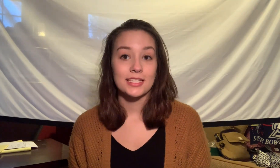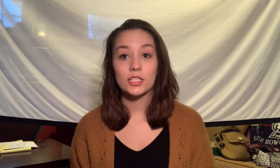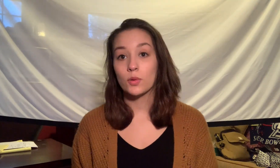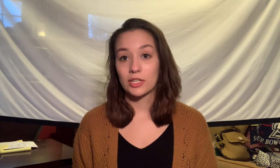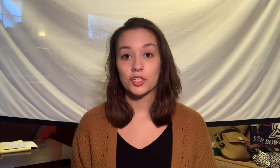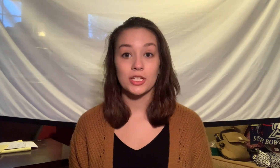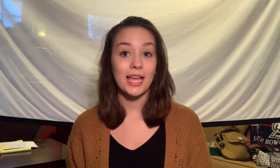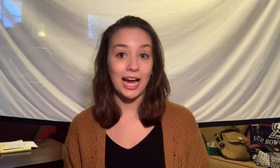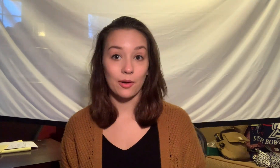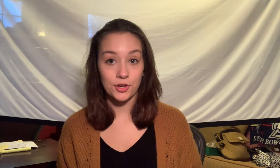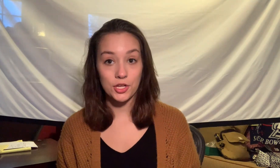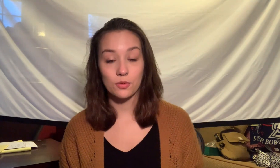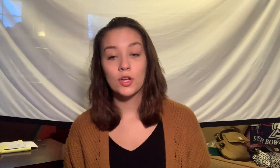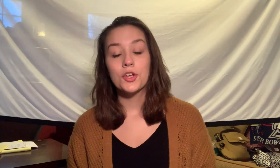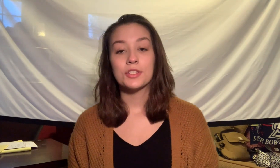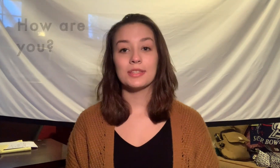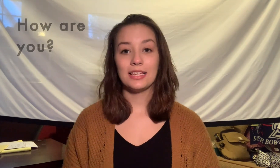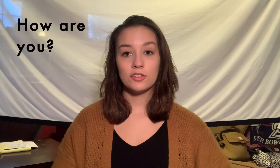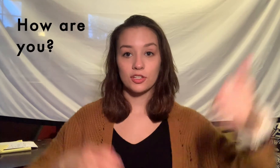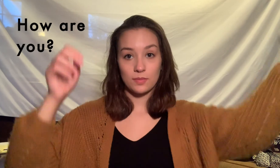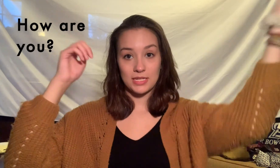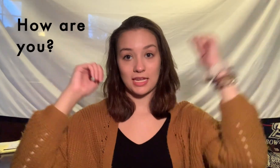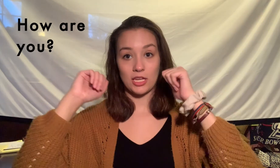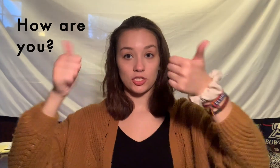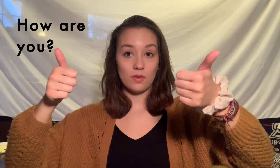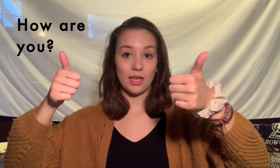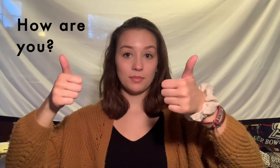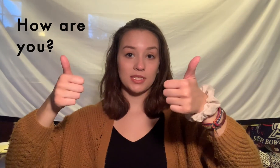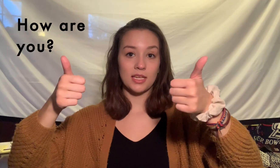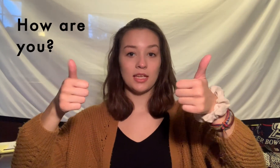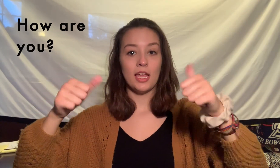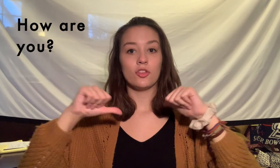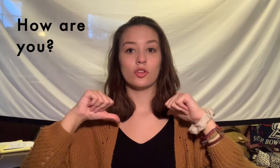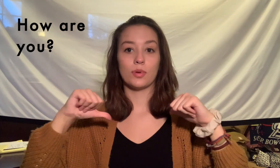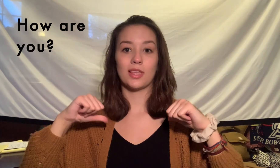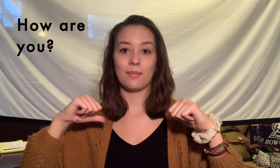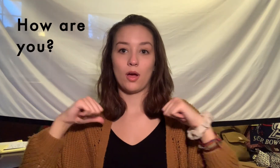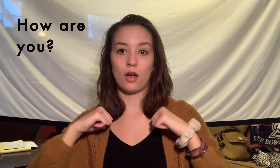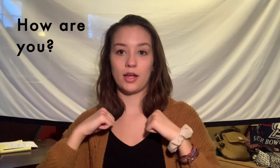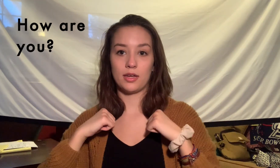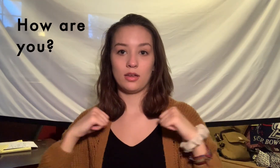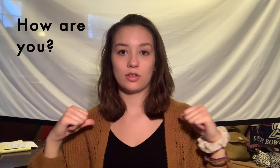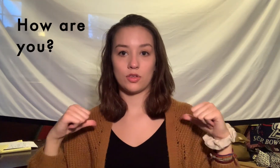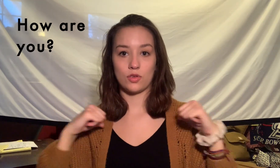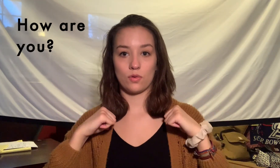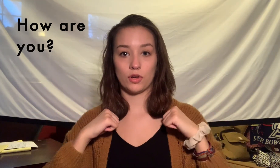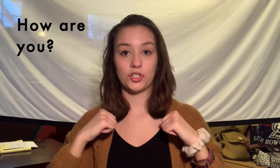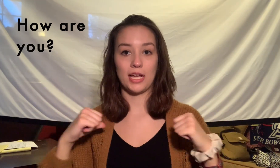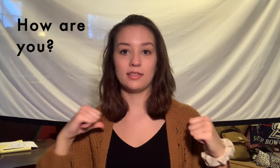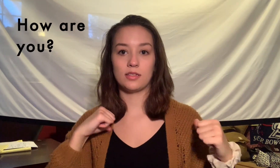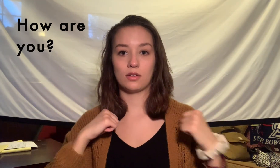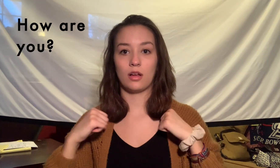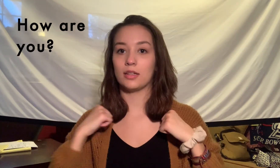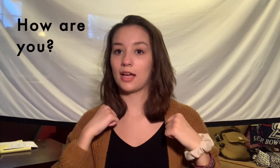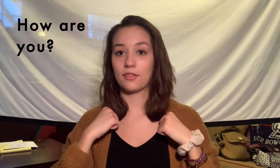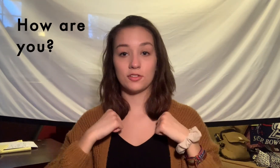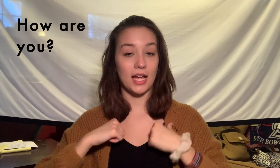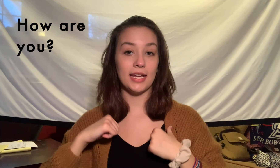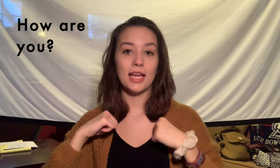the question, how are you? So that starts by taking two thumbs and you put them on your chest on either side,